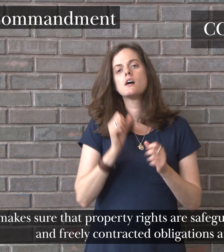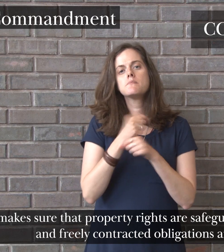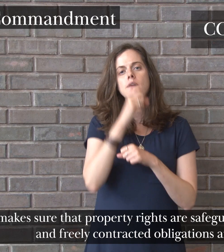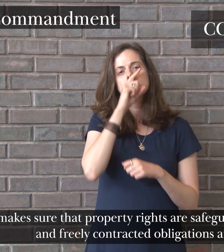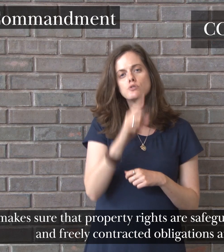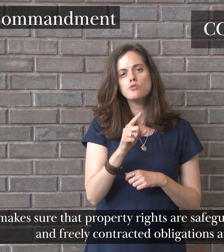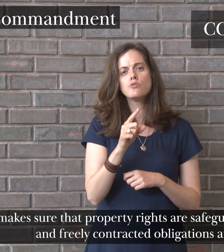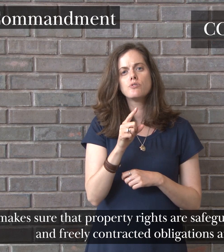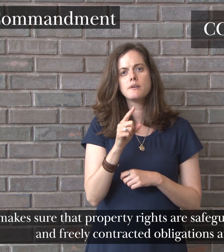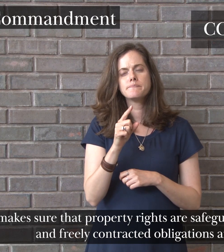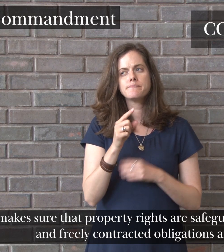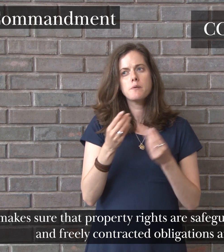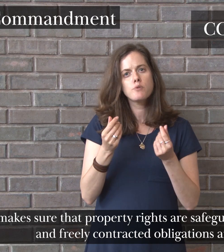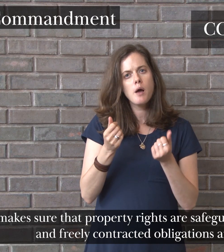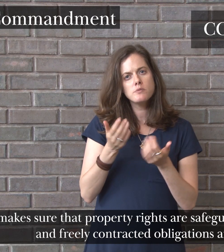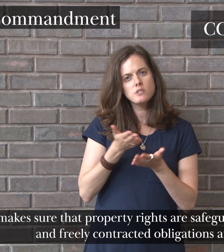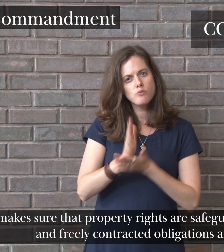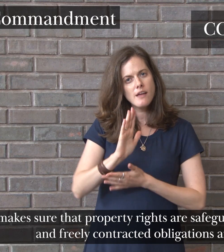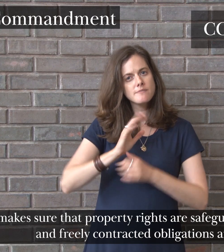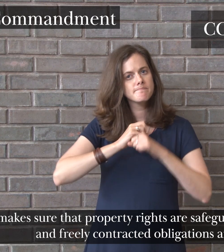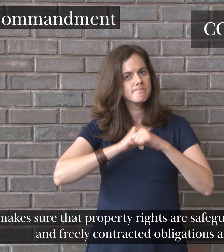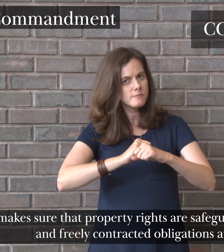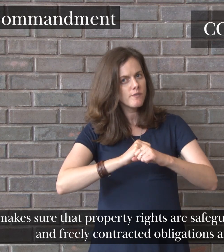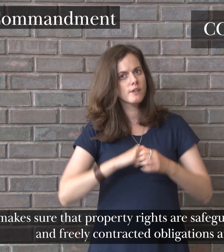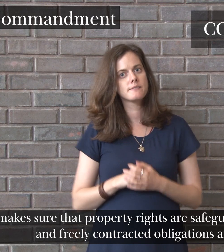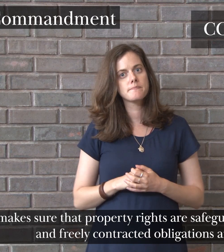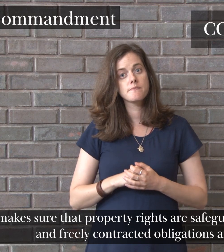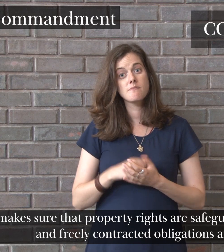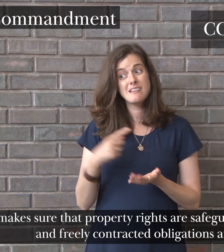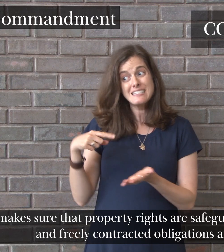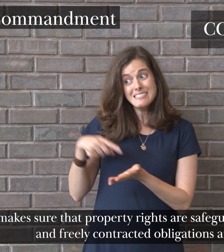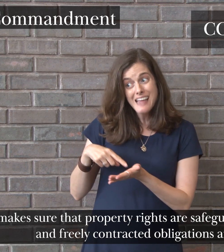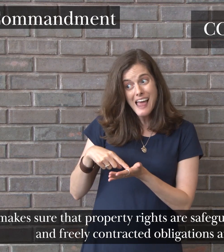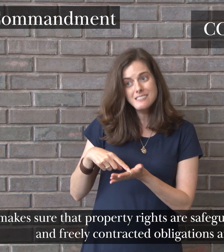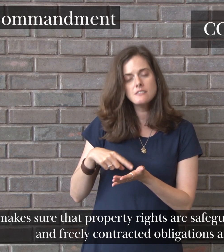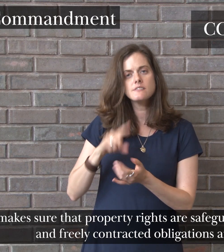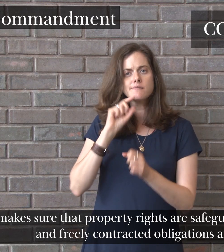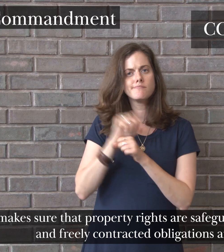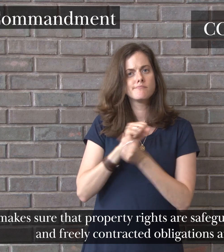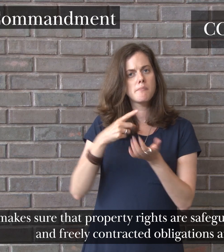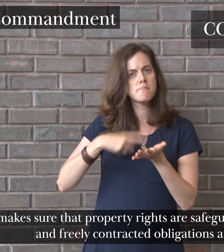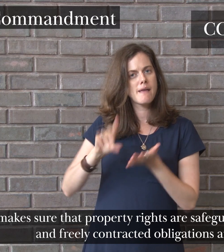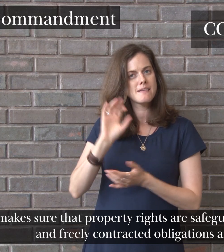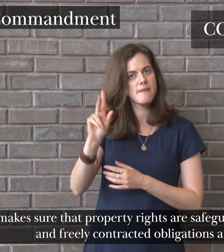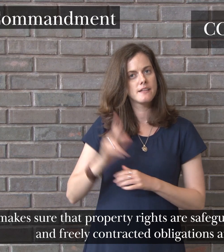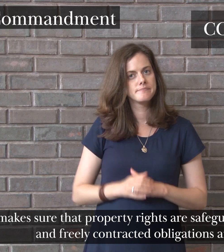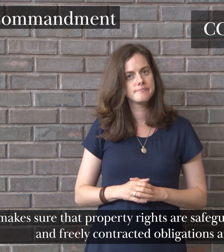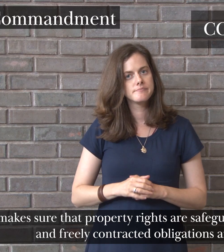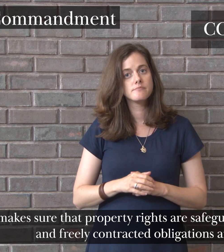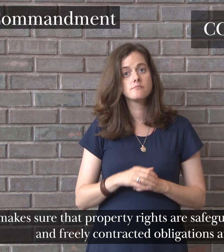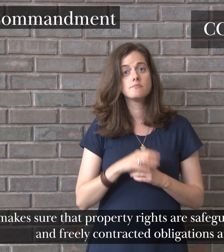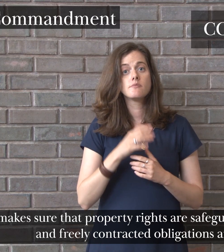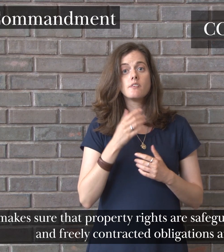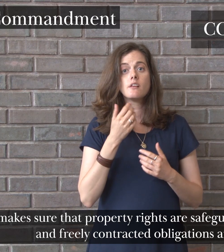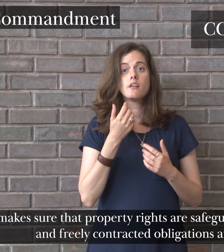It makes sure that property rights are safeguarded, debts repaid, and freely